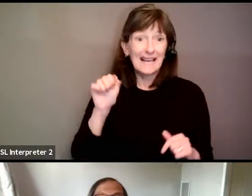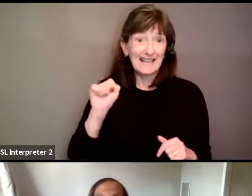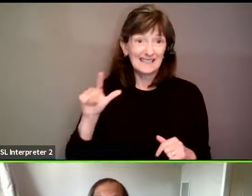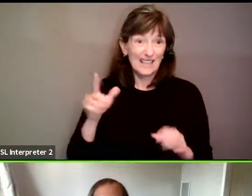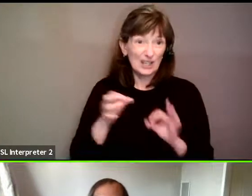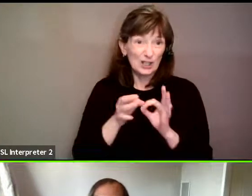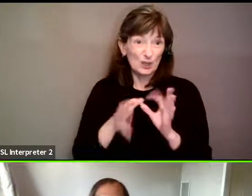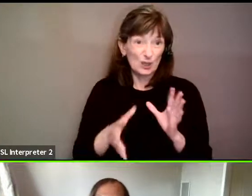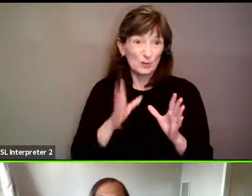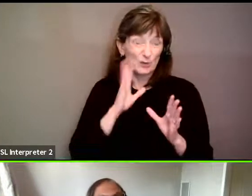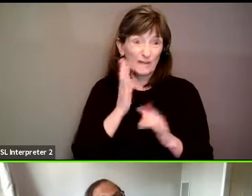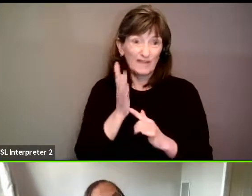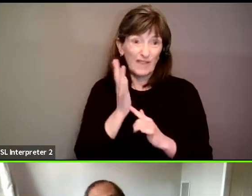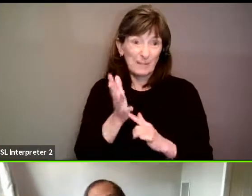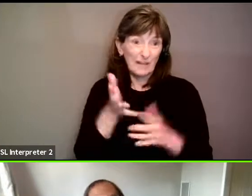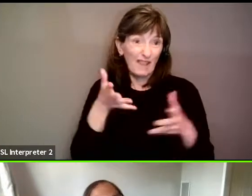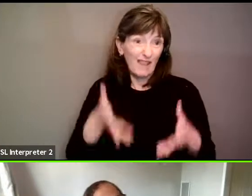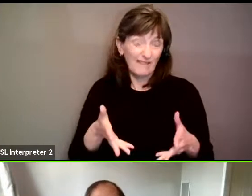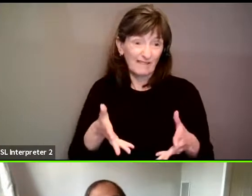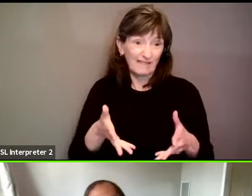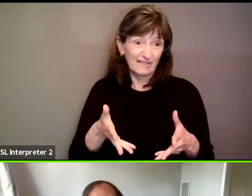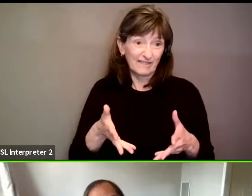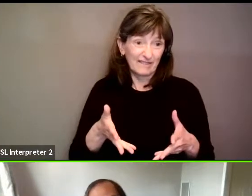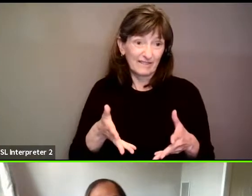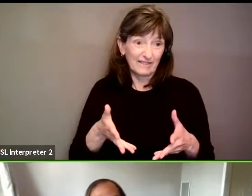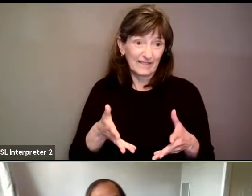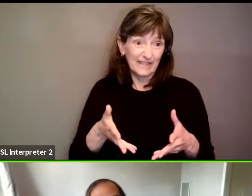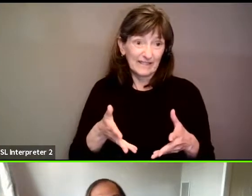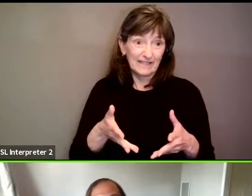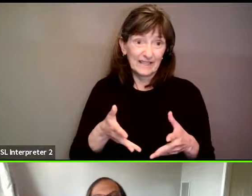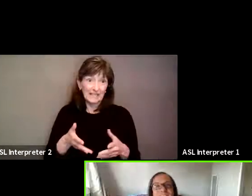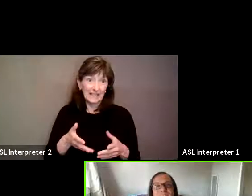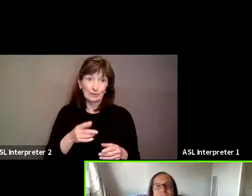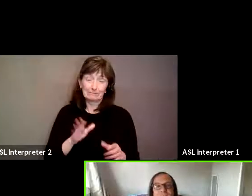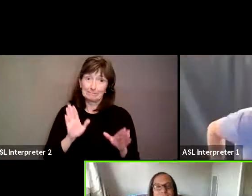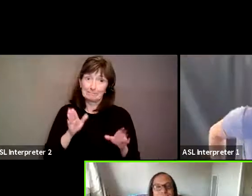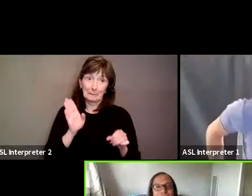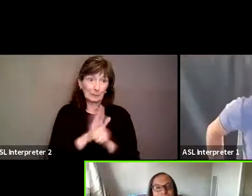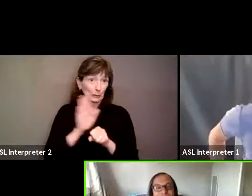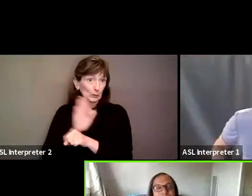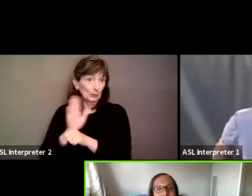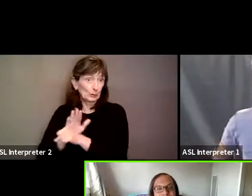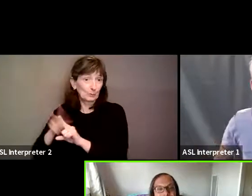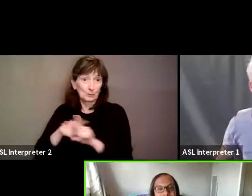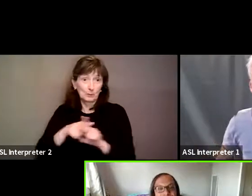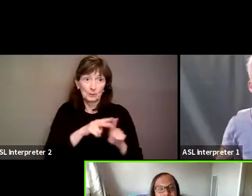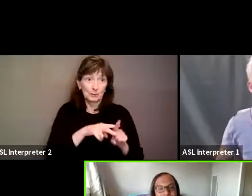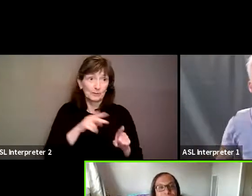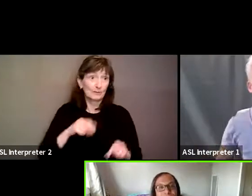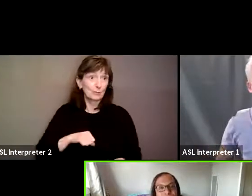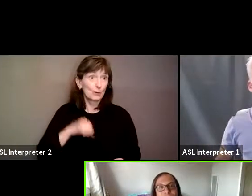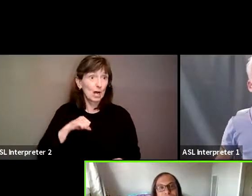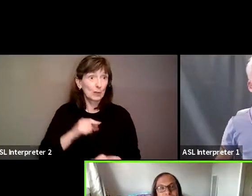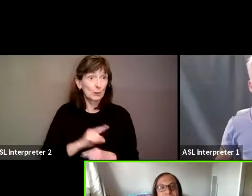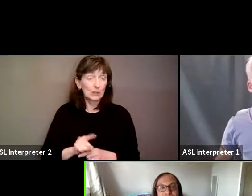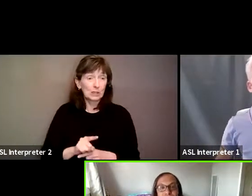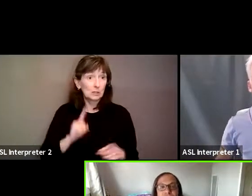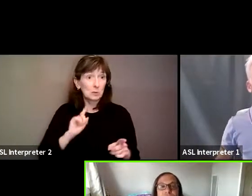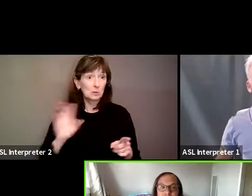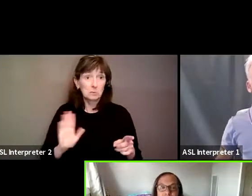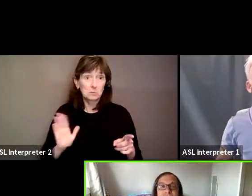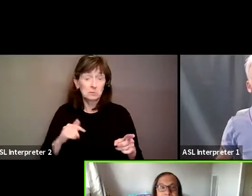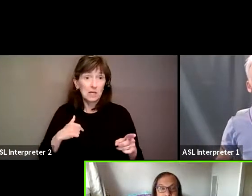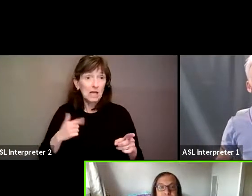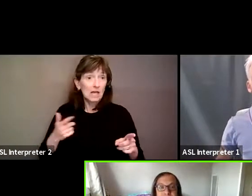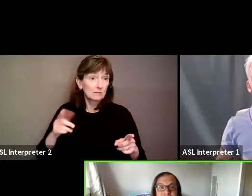interpreters in 5 minutes because they're very, very booked for Pride Week. So I just really quickly want to describe for people how they can turn